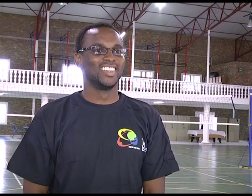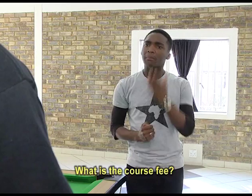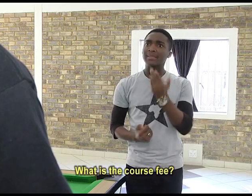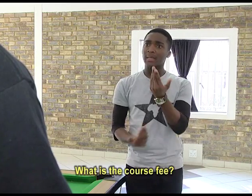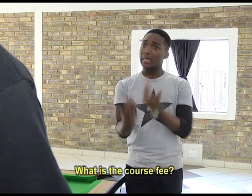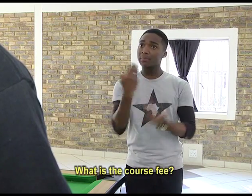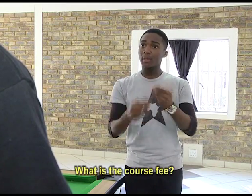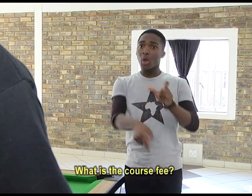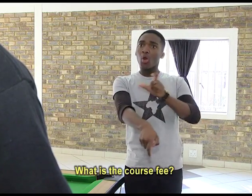What is the course fee?